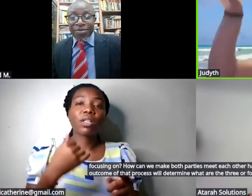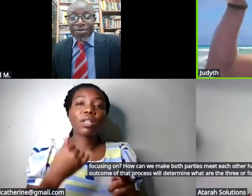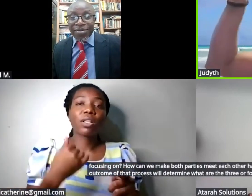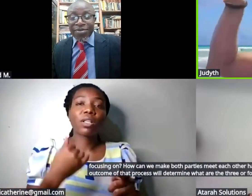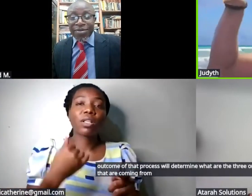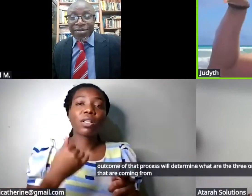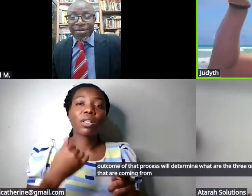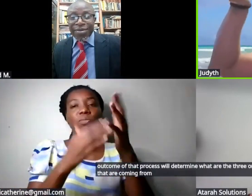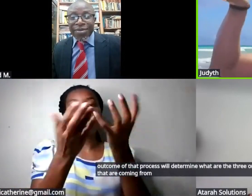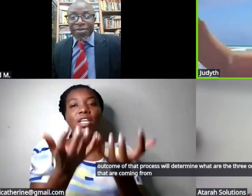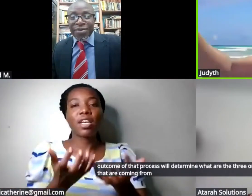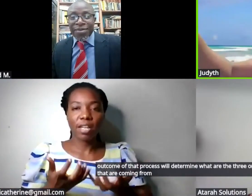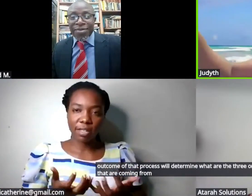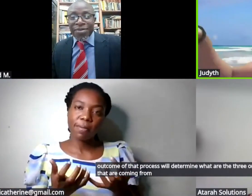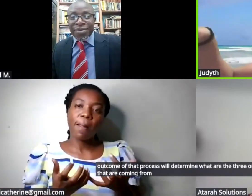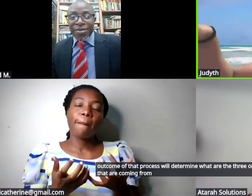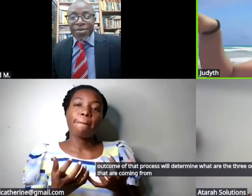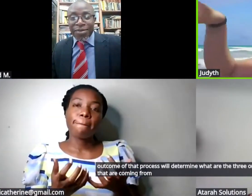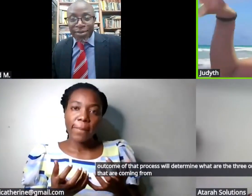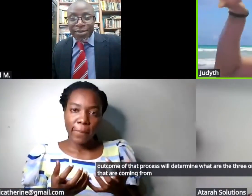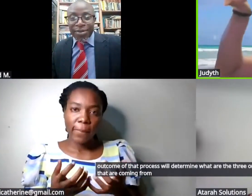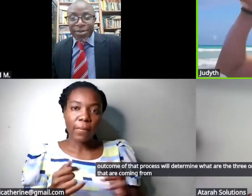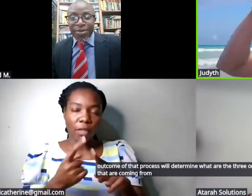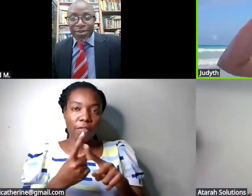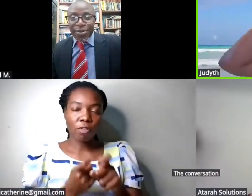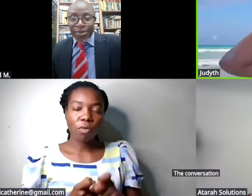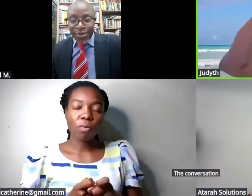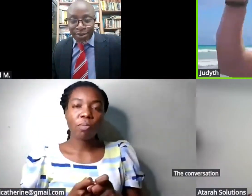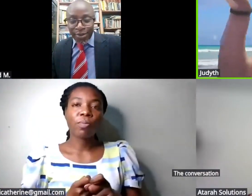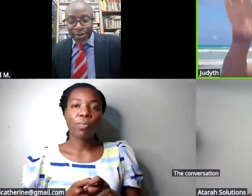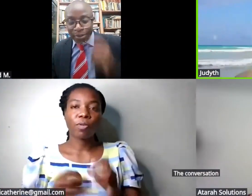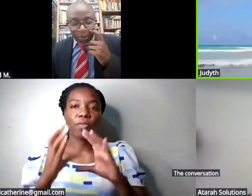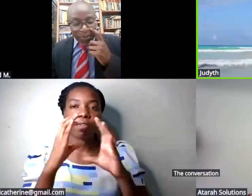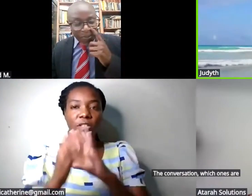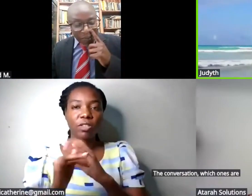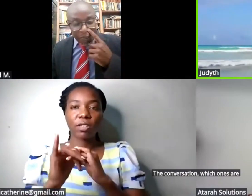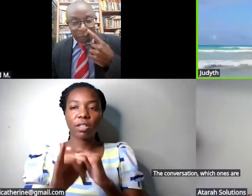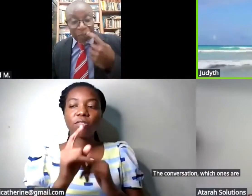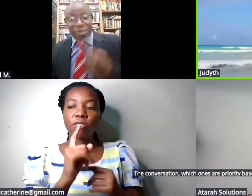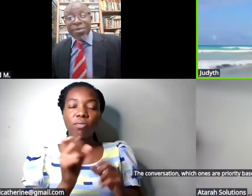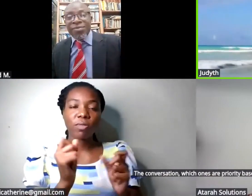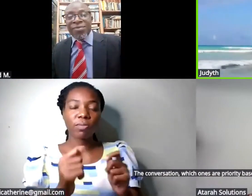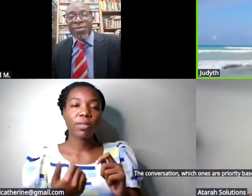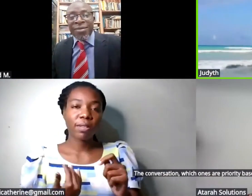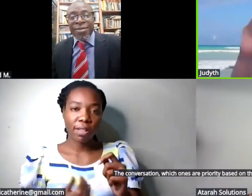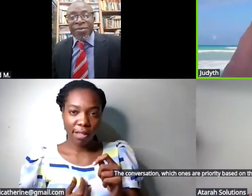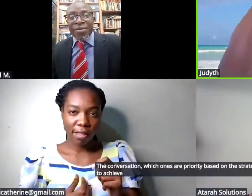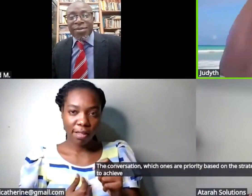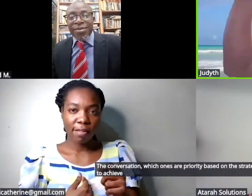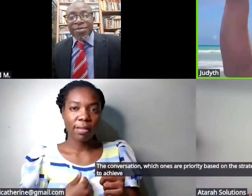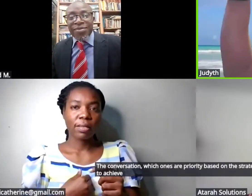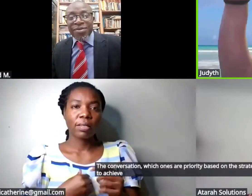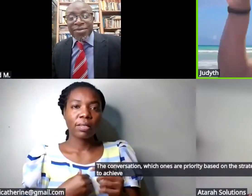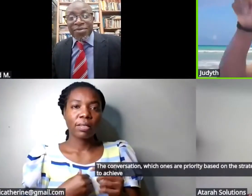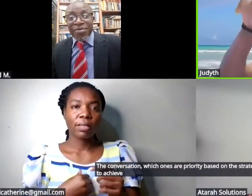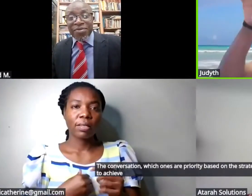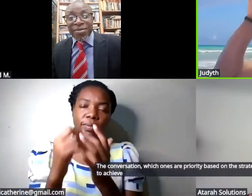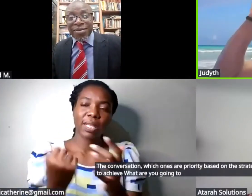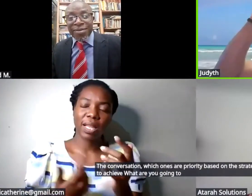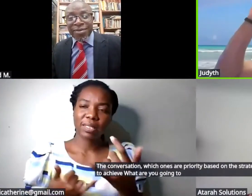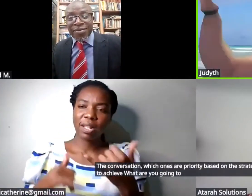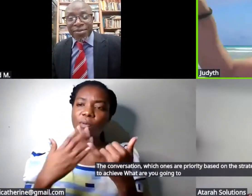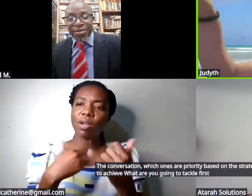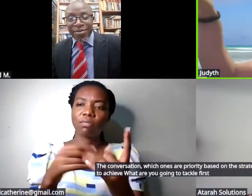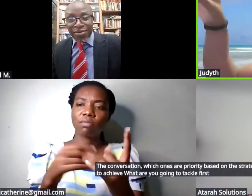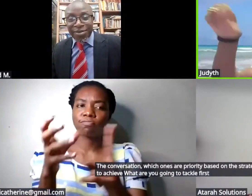from the conversation, which ones are priority based on the strategy you're trying to achieve. What are you going to tackle first? How